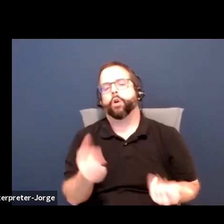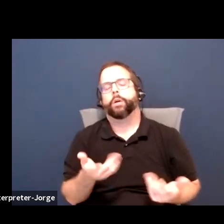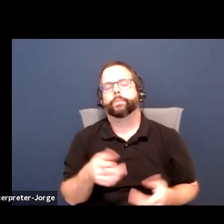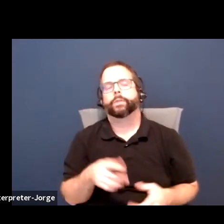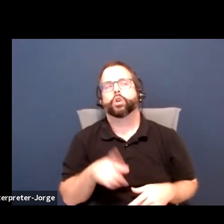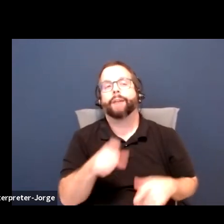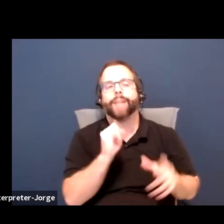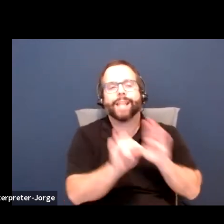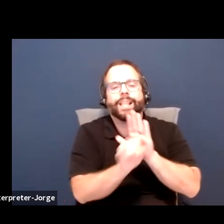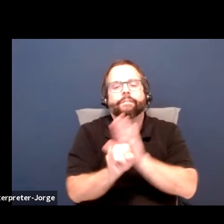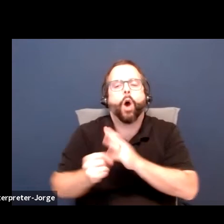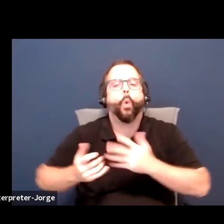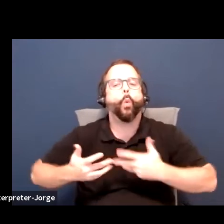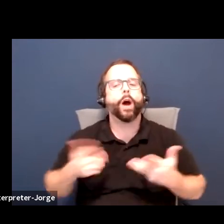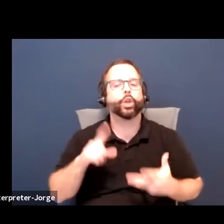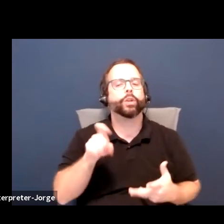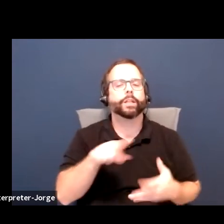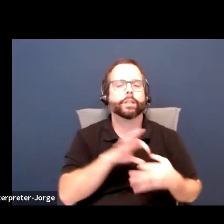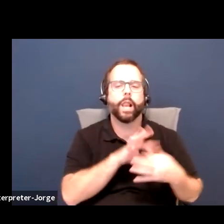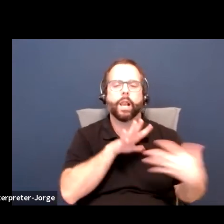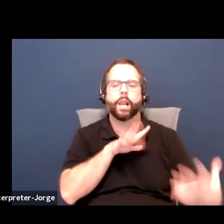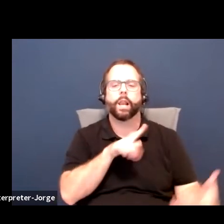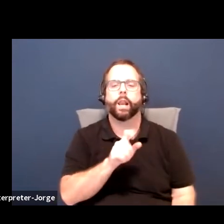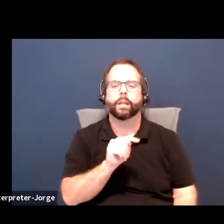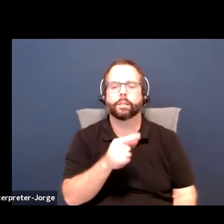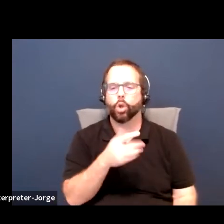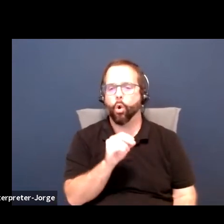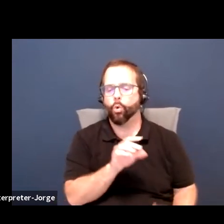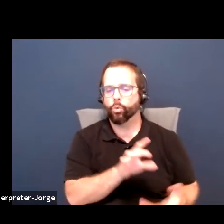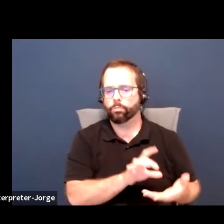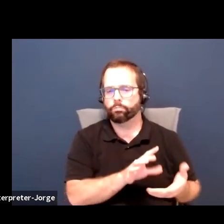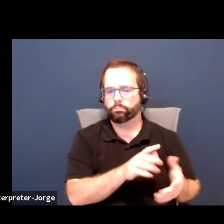And so hopefully if you've done that process and really